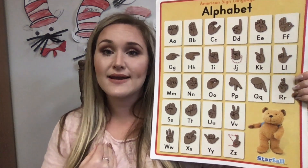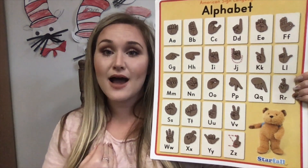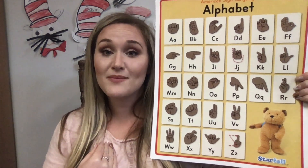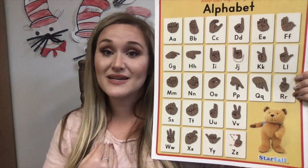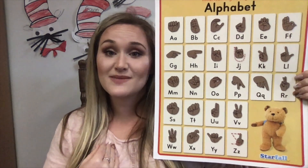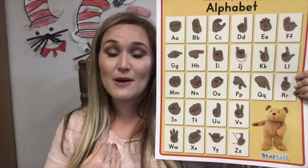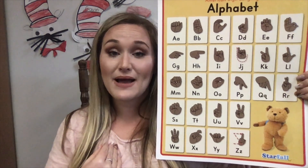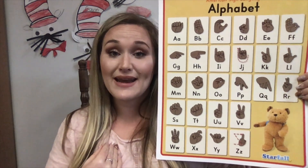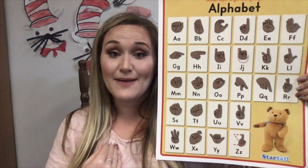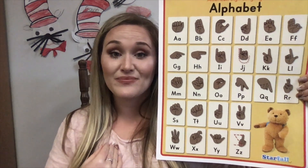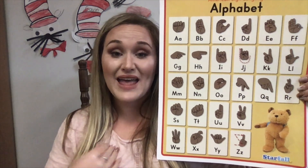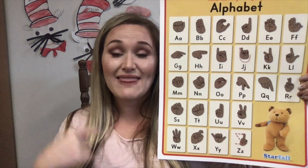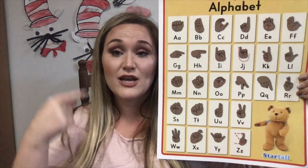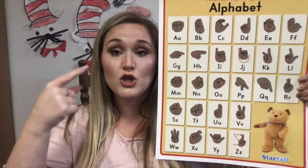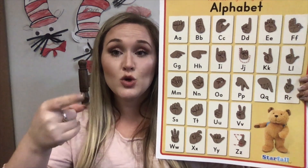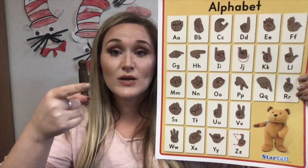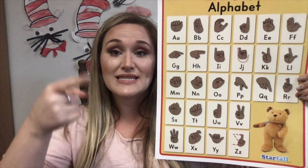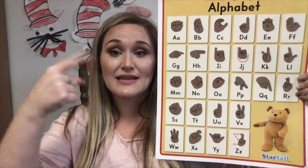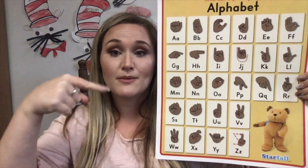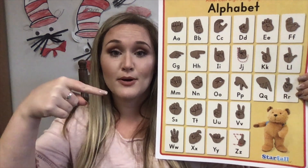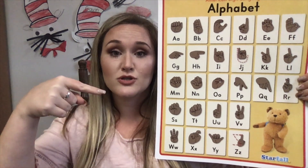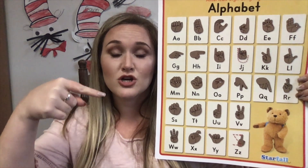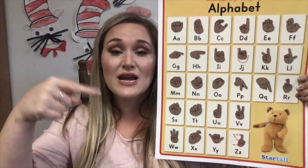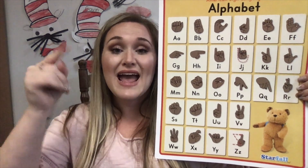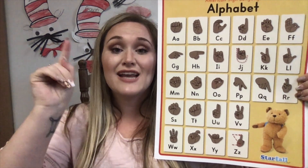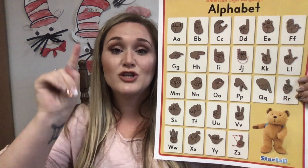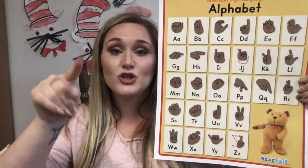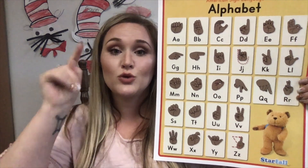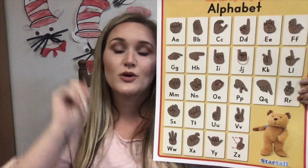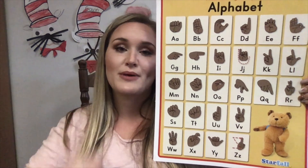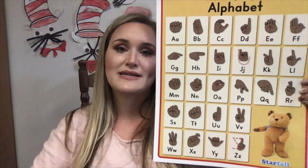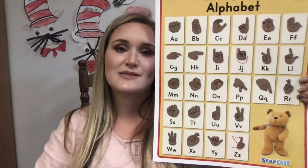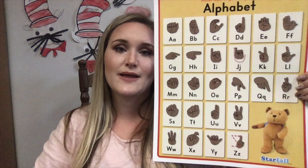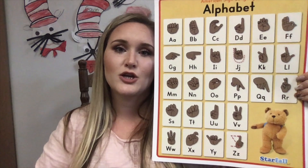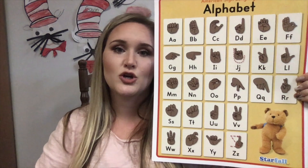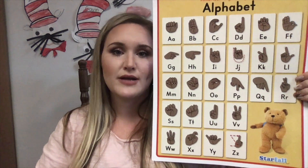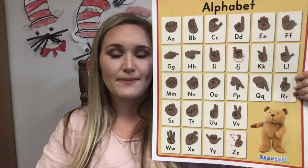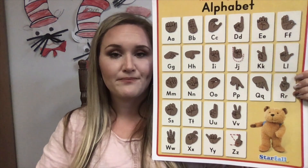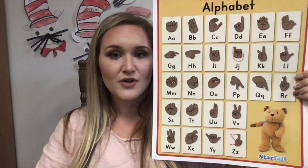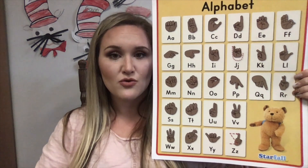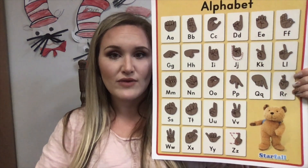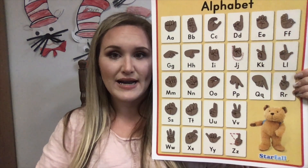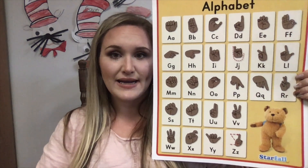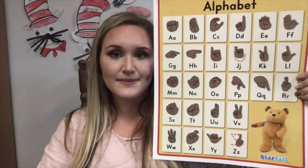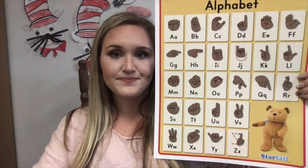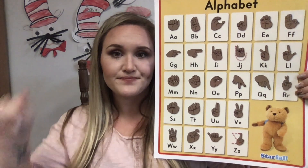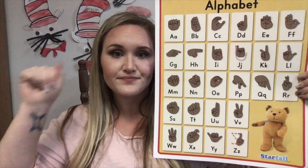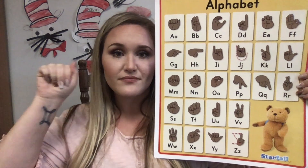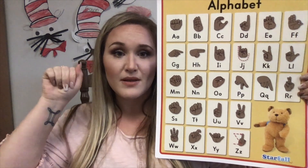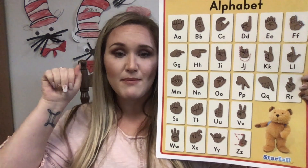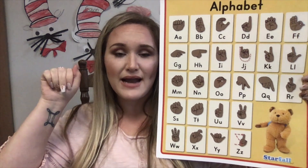I'm going to spell my name. And then you could take the poster and you could practice spelling your name. Ready? My name